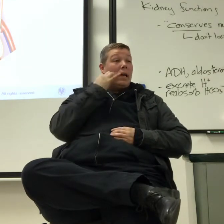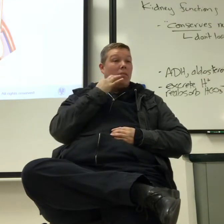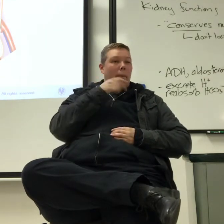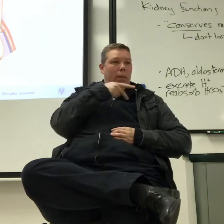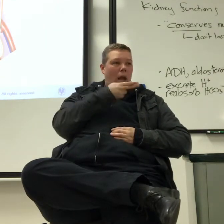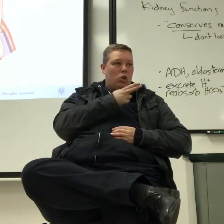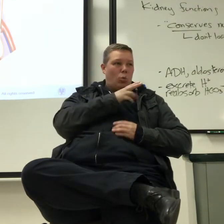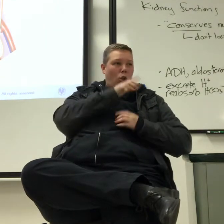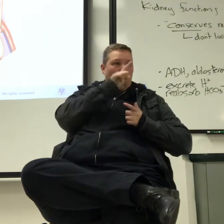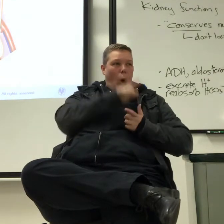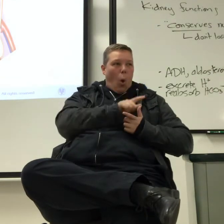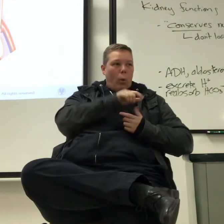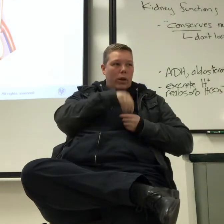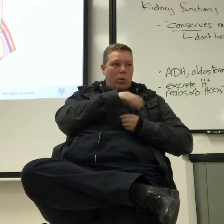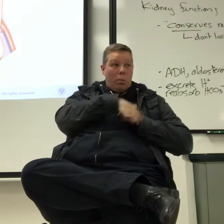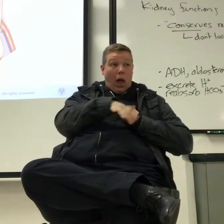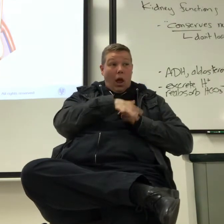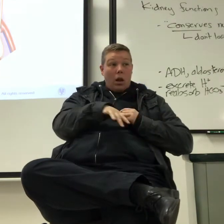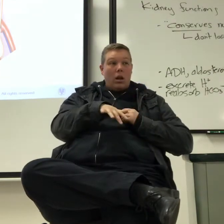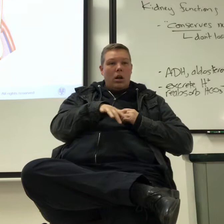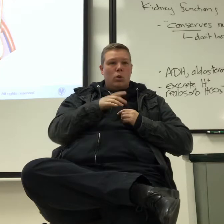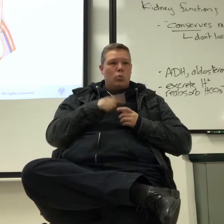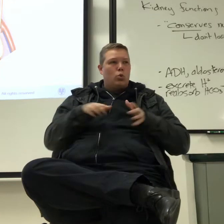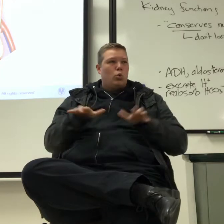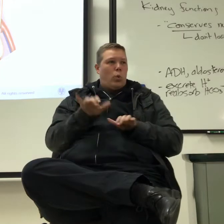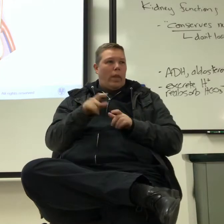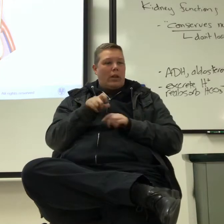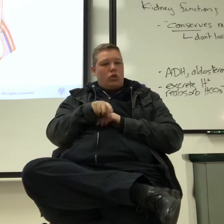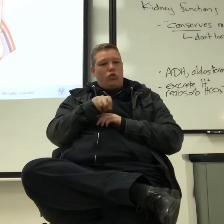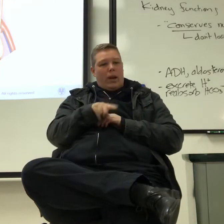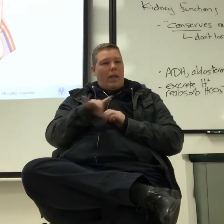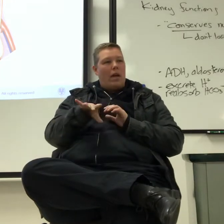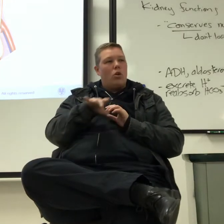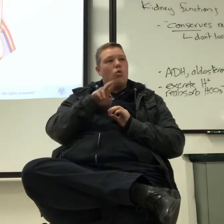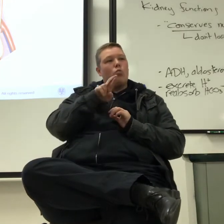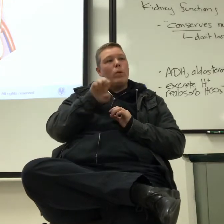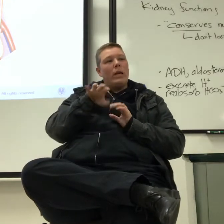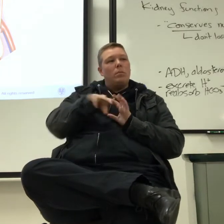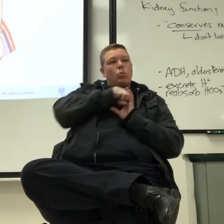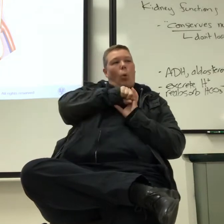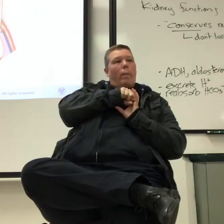low. That would help compensate for an acidosis.